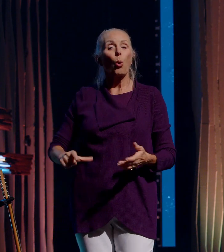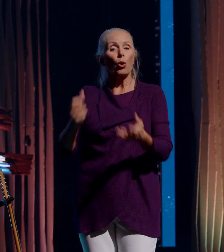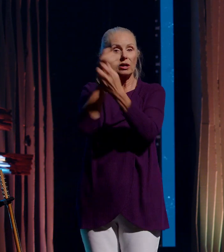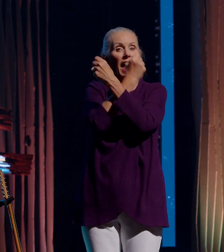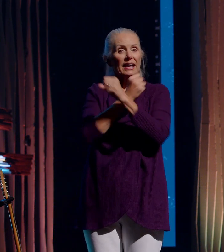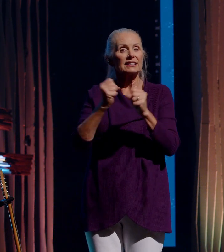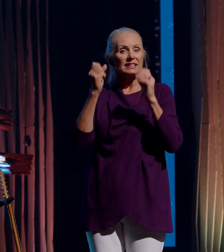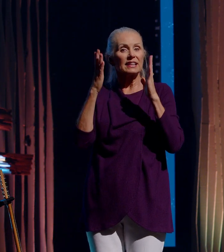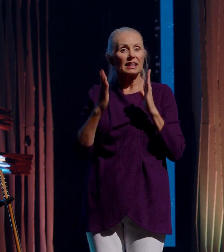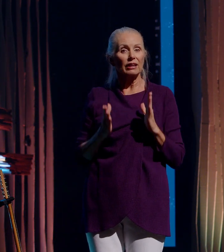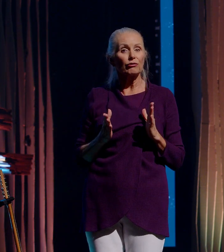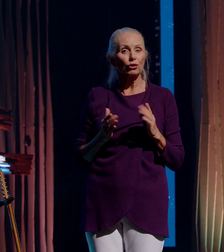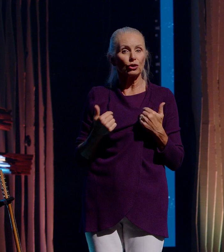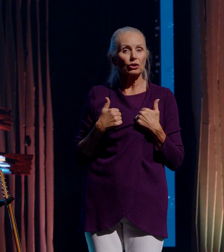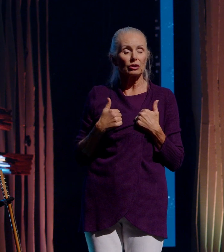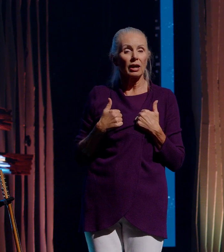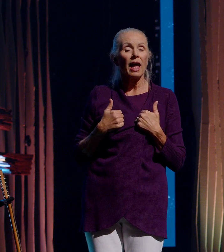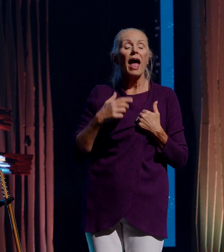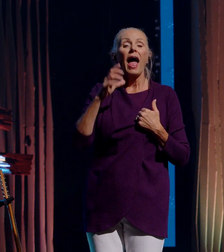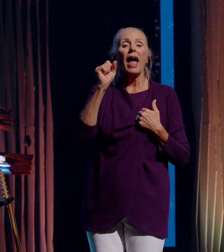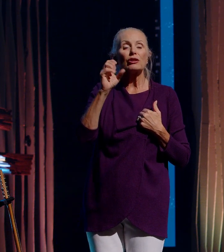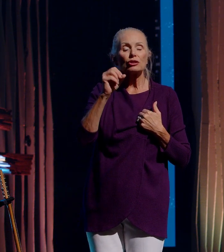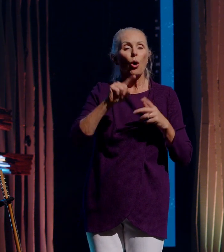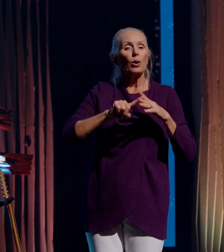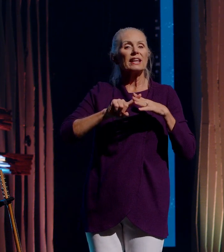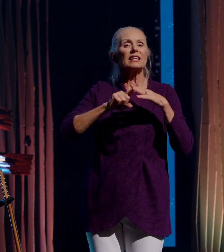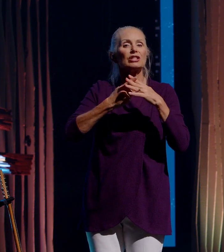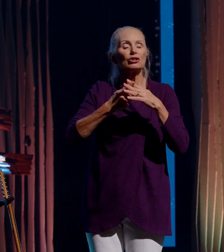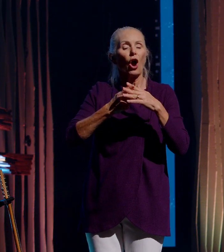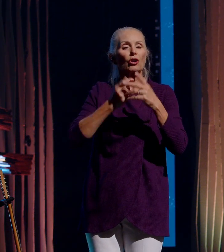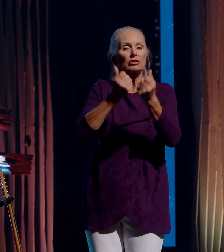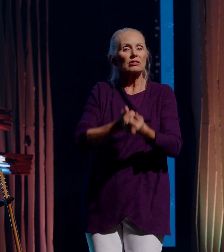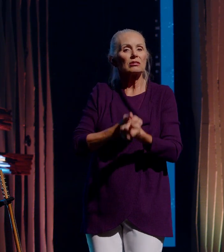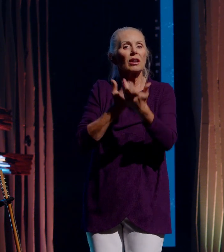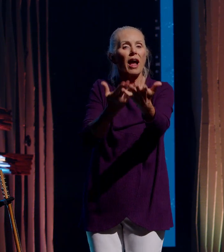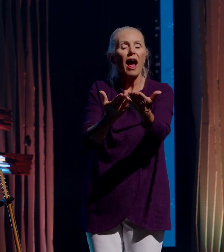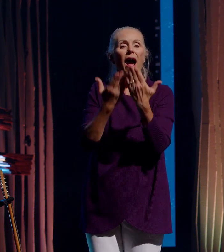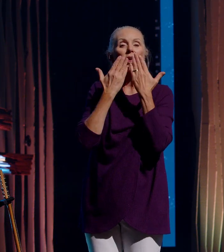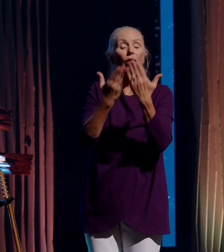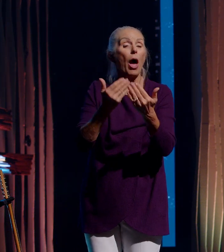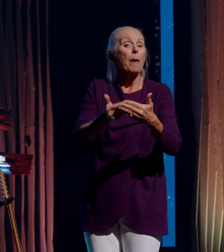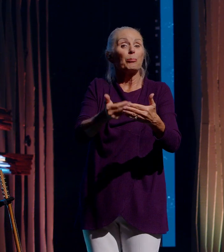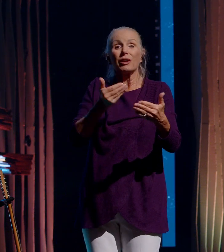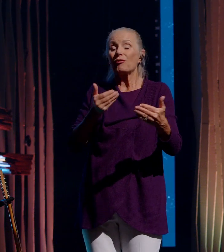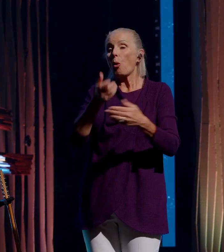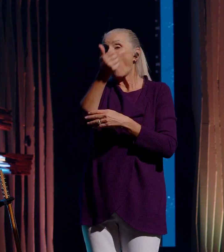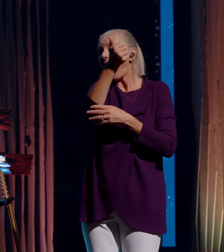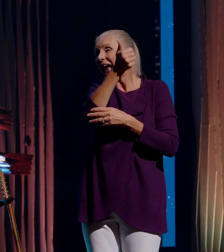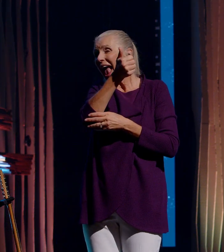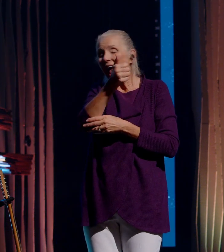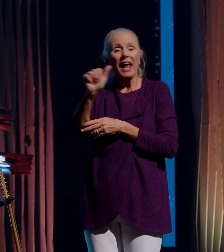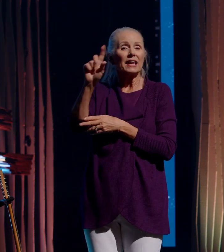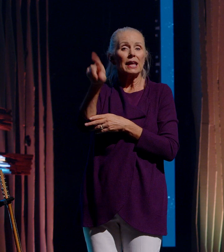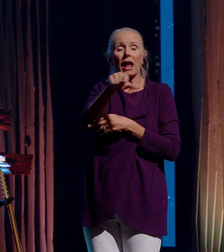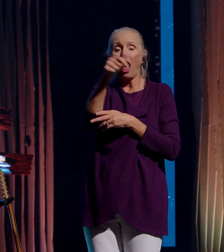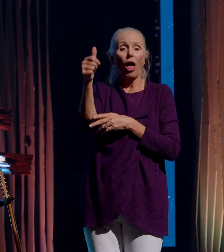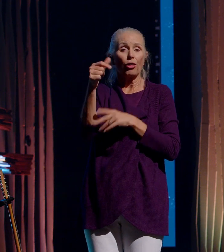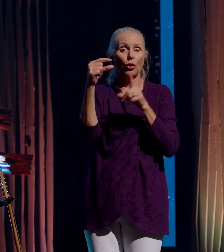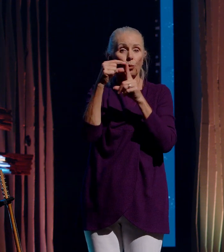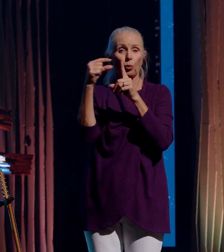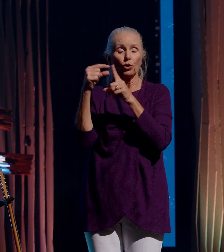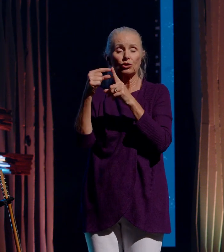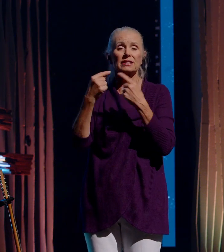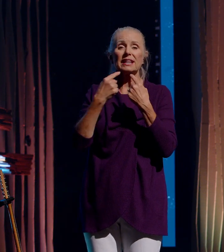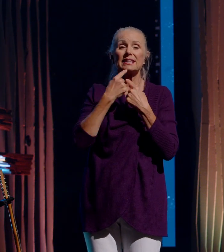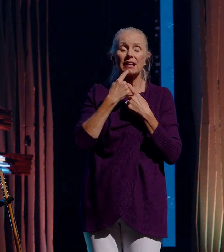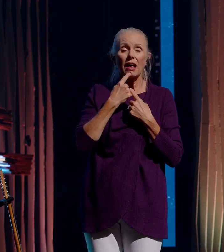has heard him. And he starts this song of thanksgiving, before saying anything else with this beautifully simple statement, I love